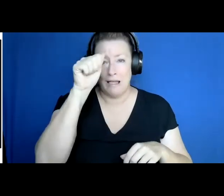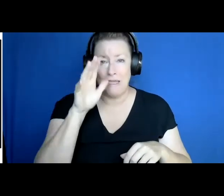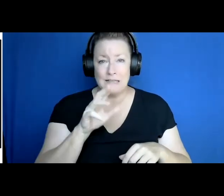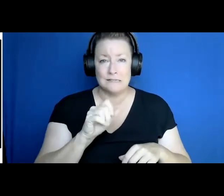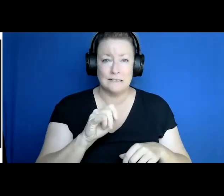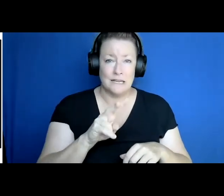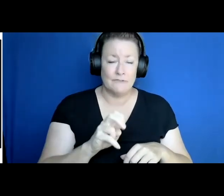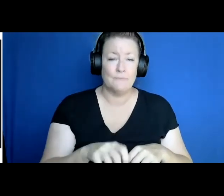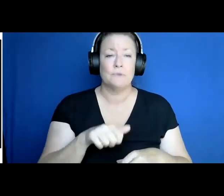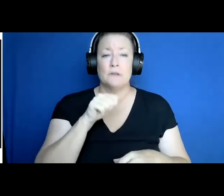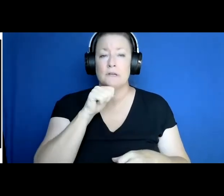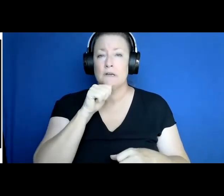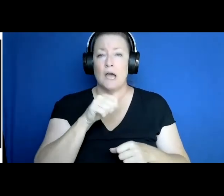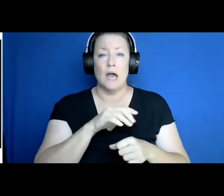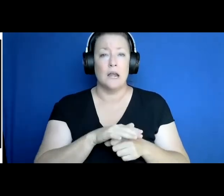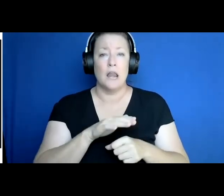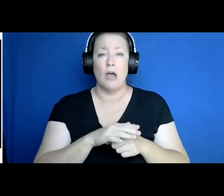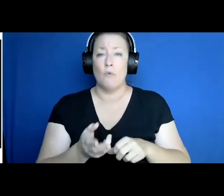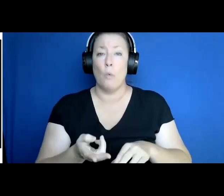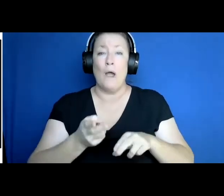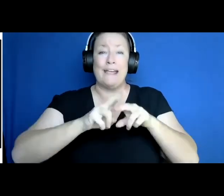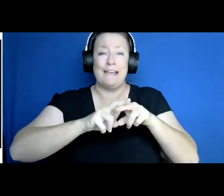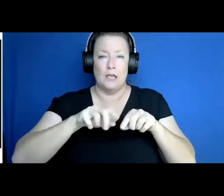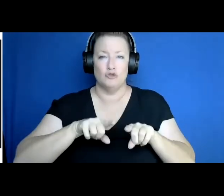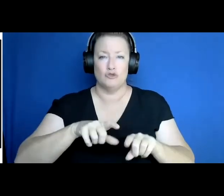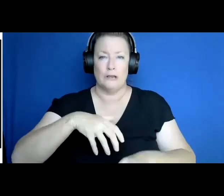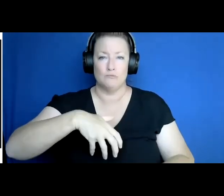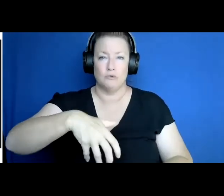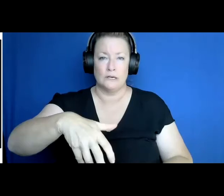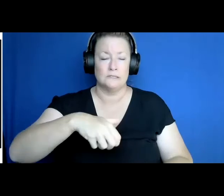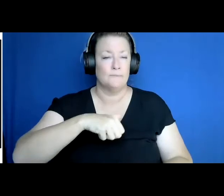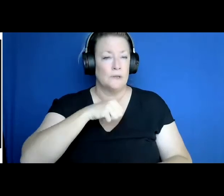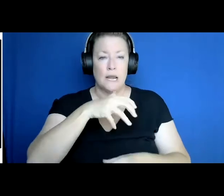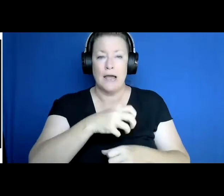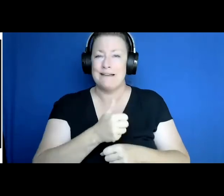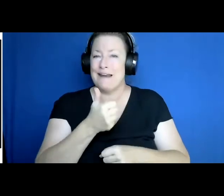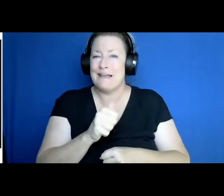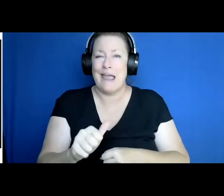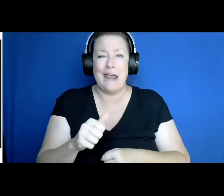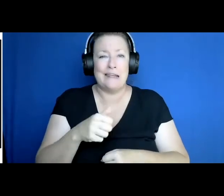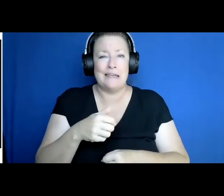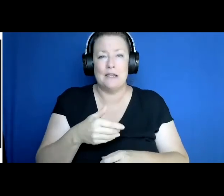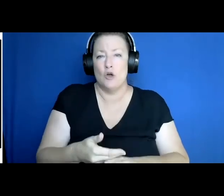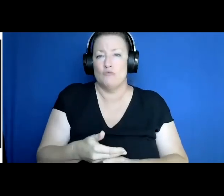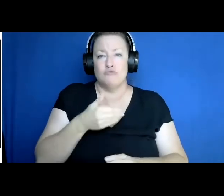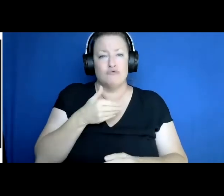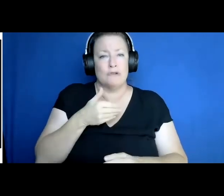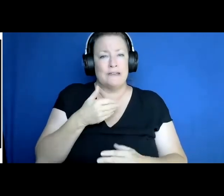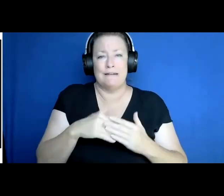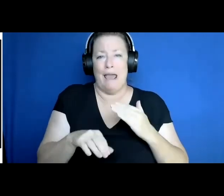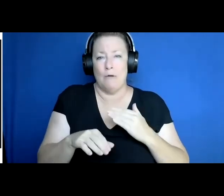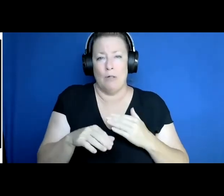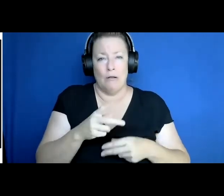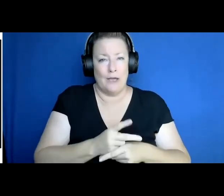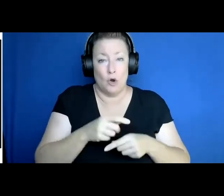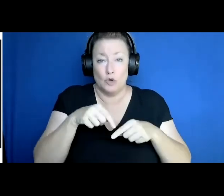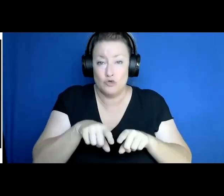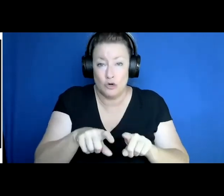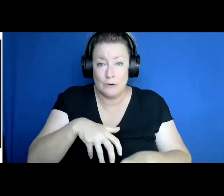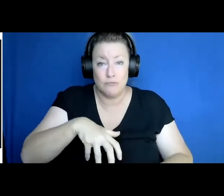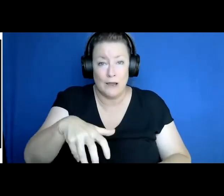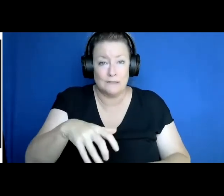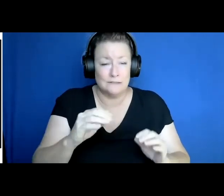during pregnancy, not receiving any prenatal care during their pregnancy, having multiple